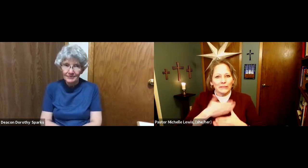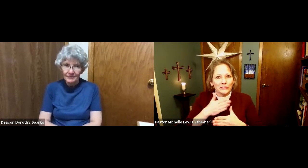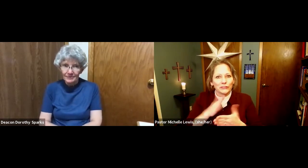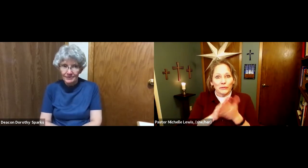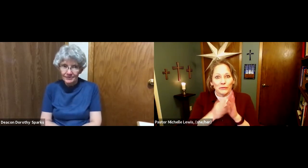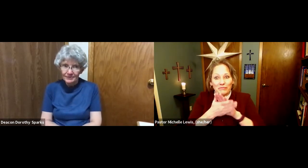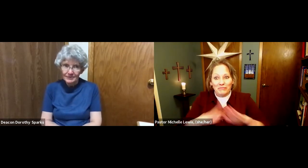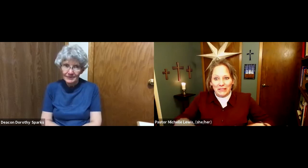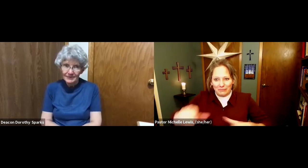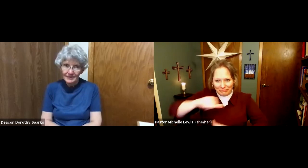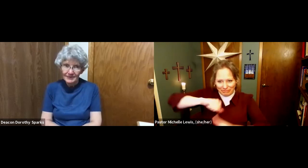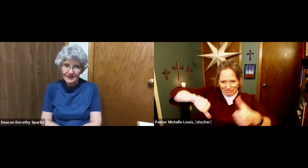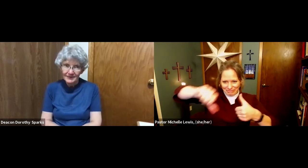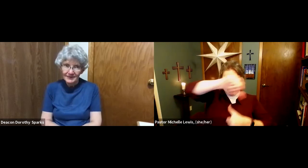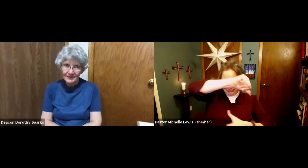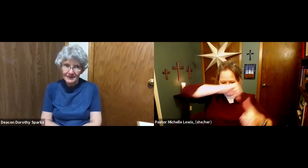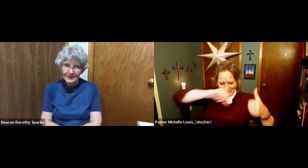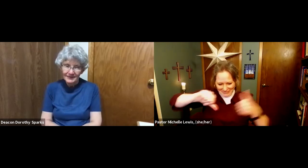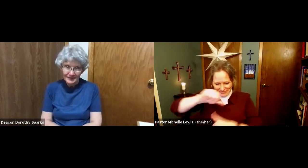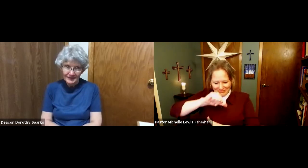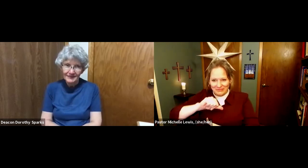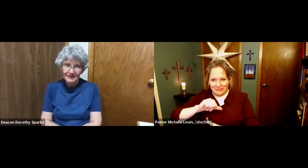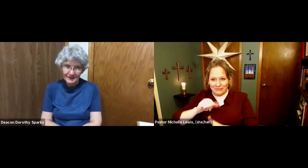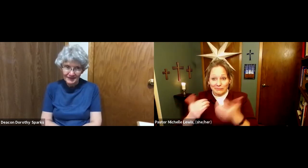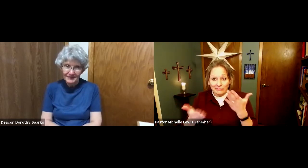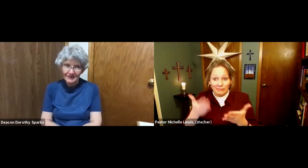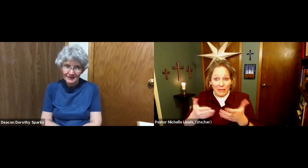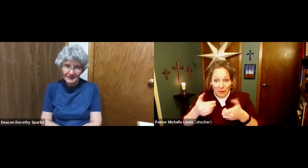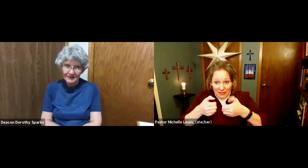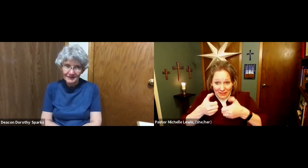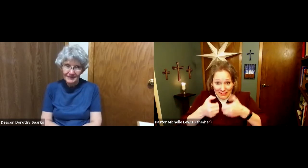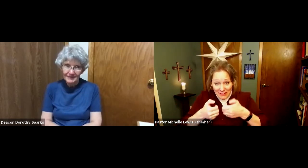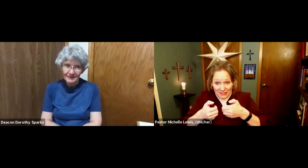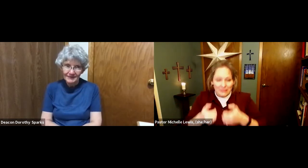So for those of you at home, please pass the peace to one another,